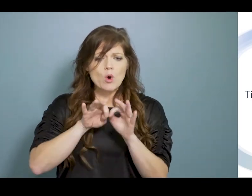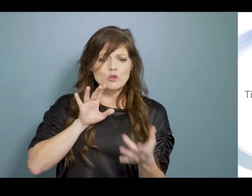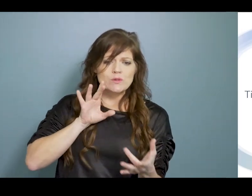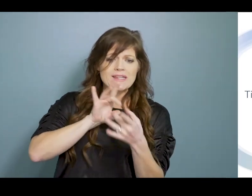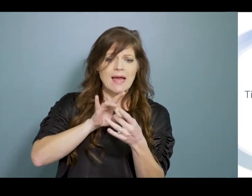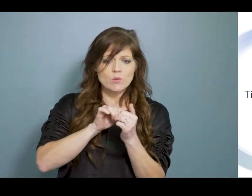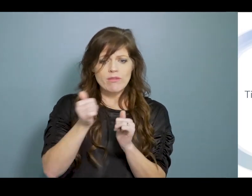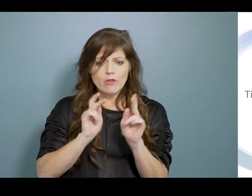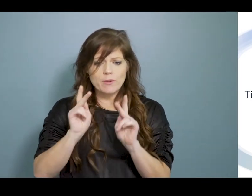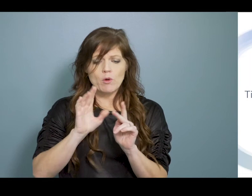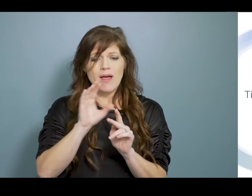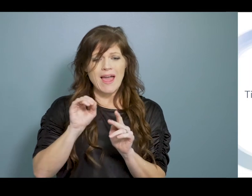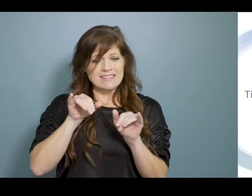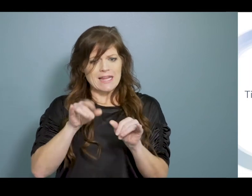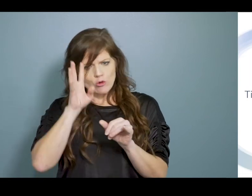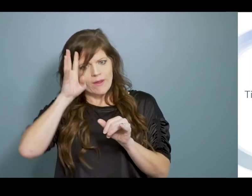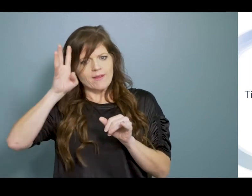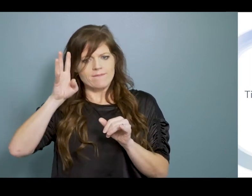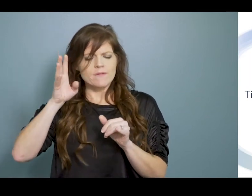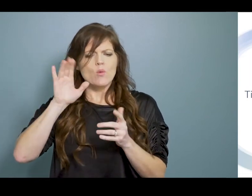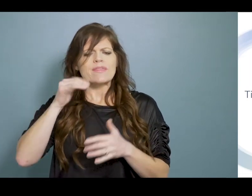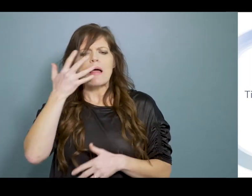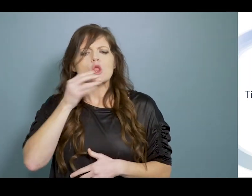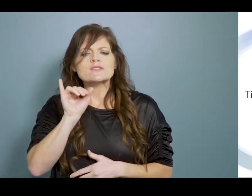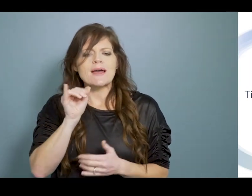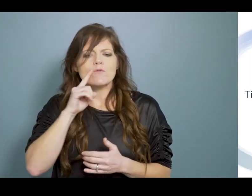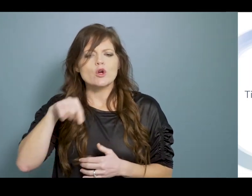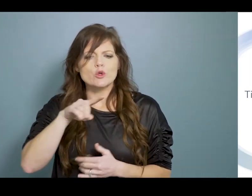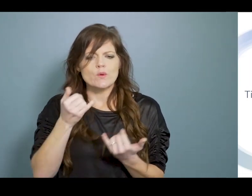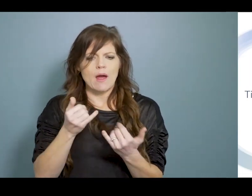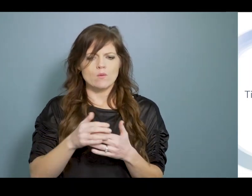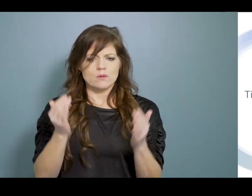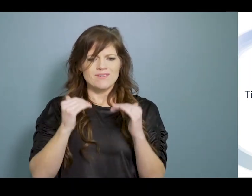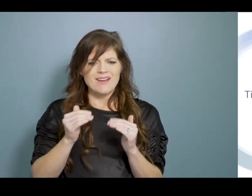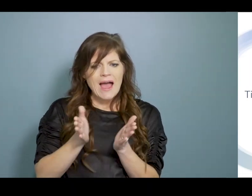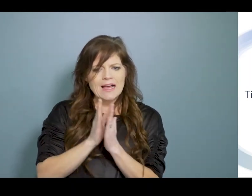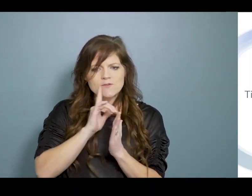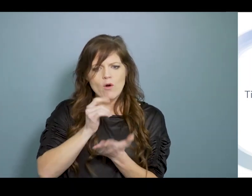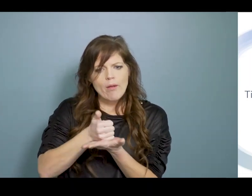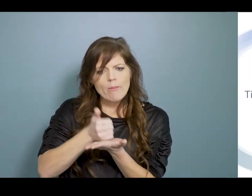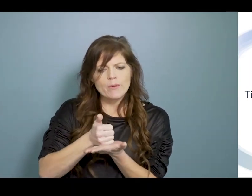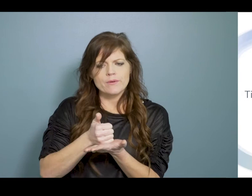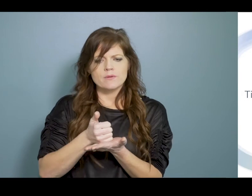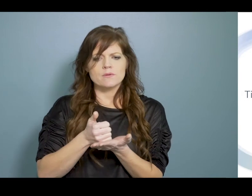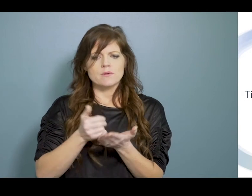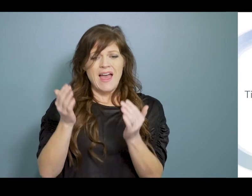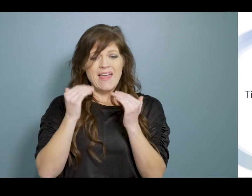people, being creative in what that looks like now, asking for help, and then